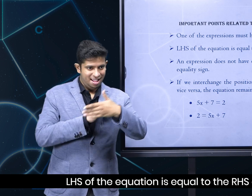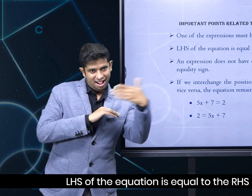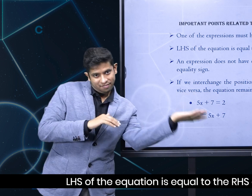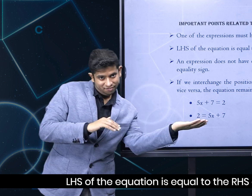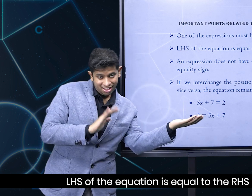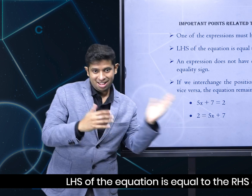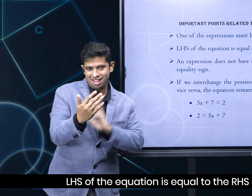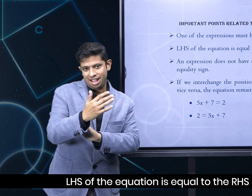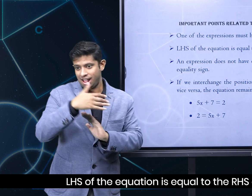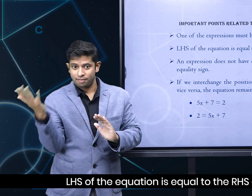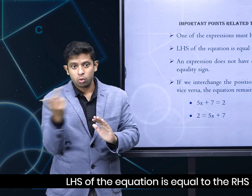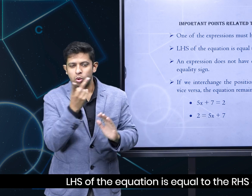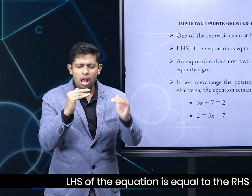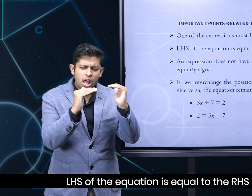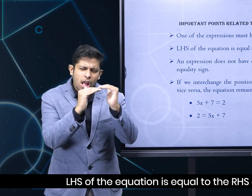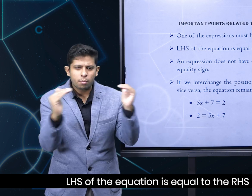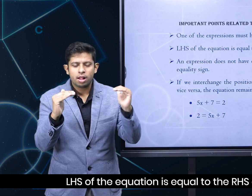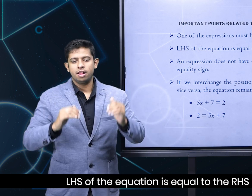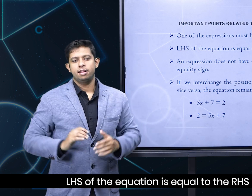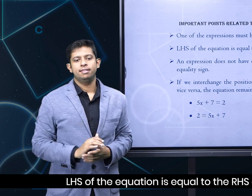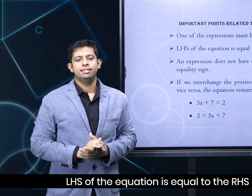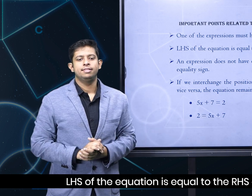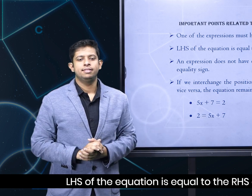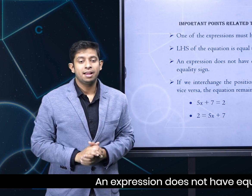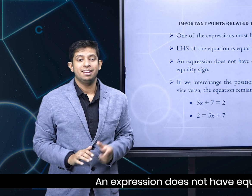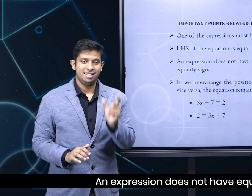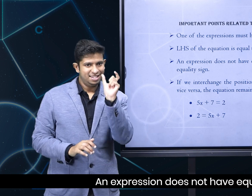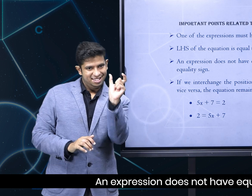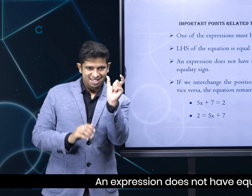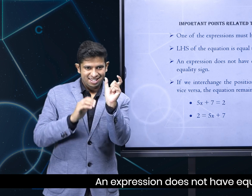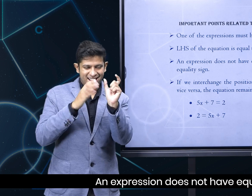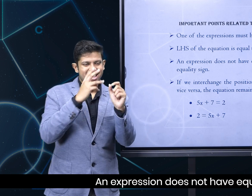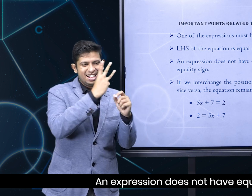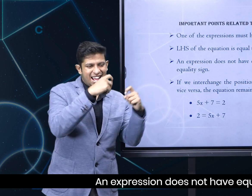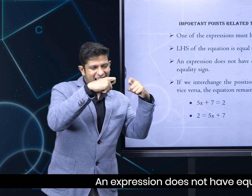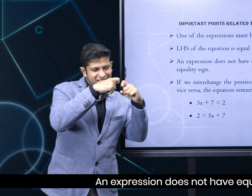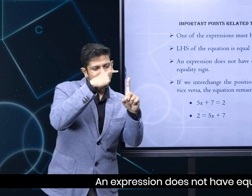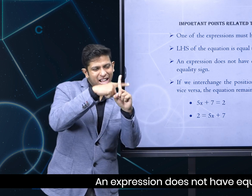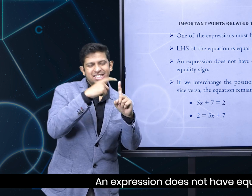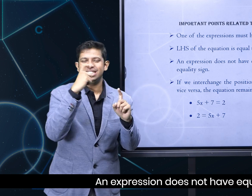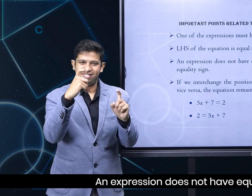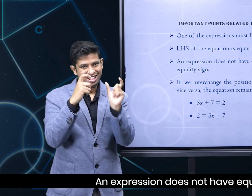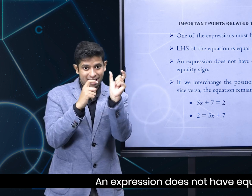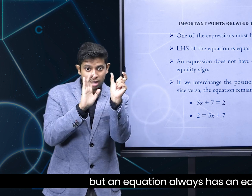LHS of the equation is equal to the RHS of the equation. An expression does not have equality sign, but an